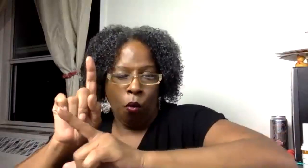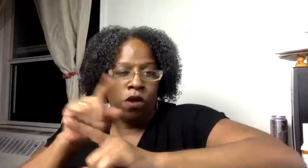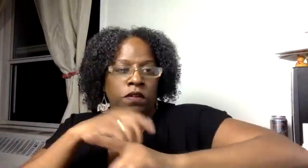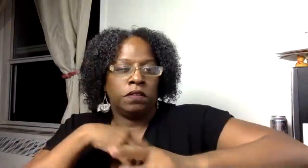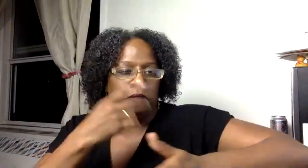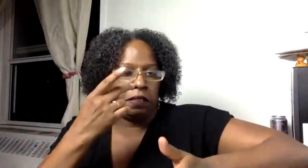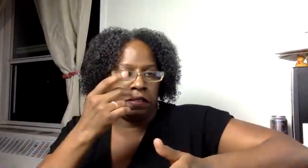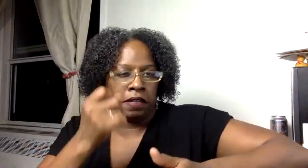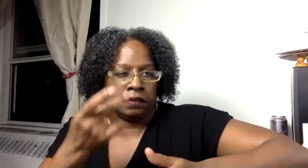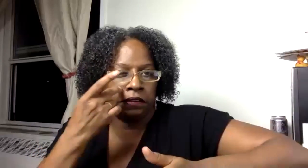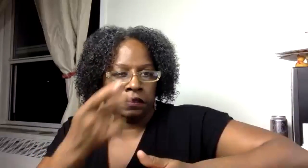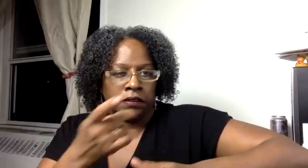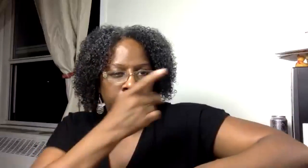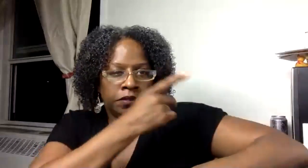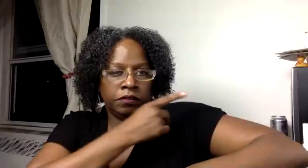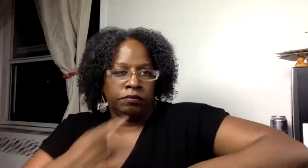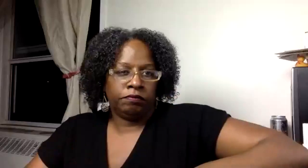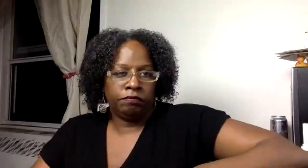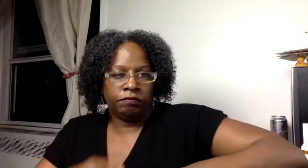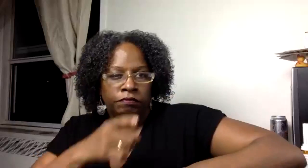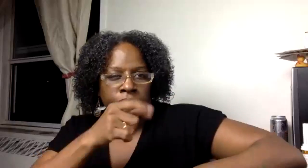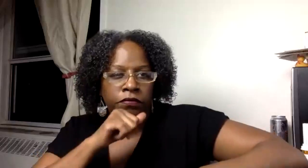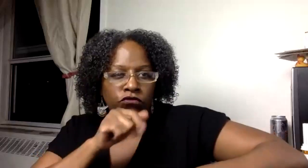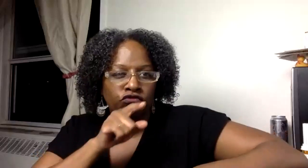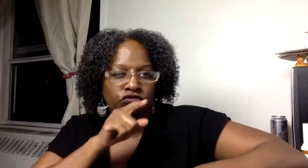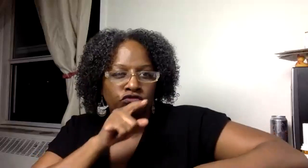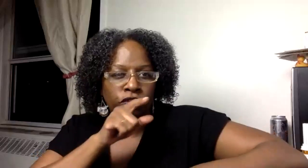Thank you for your comment. Just hold on one quick second. I do see Divya. I'm